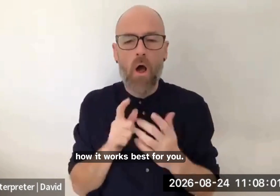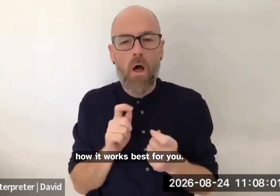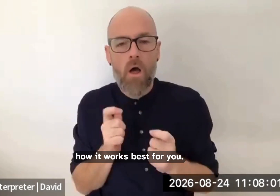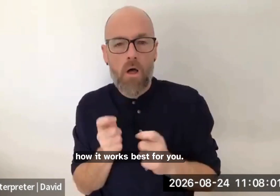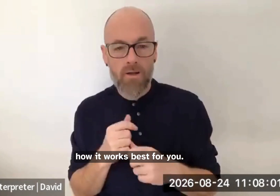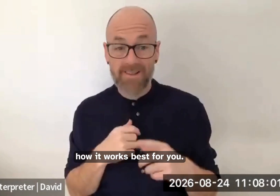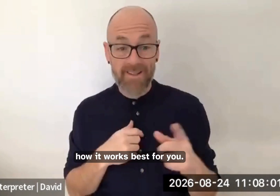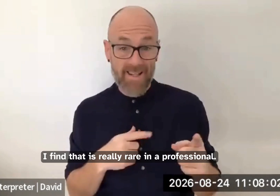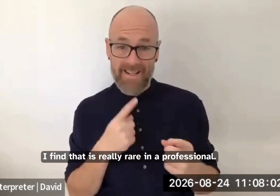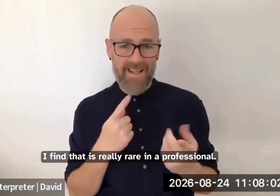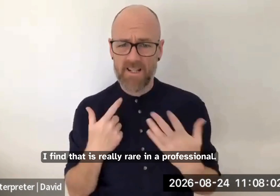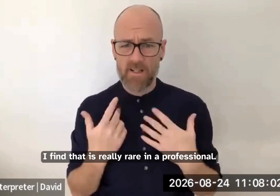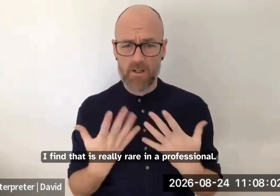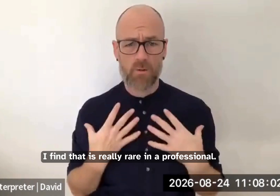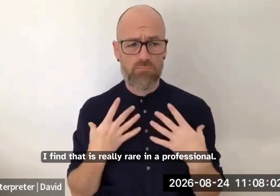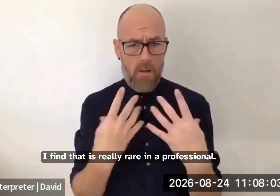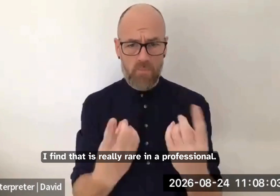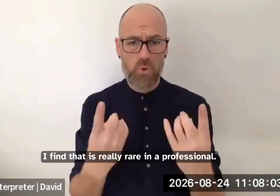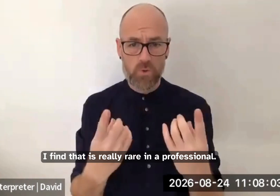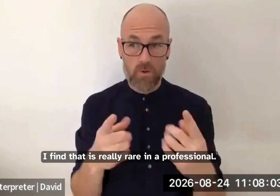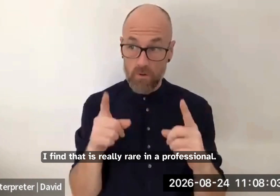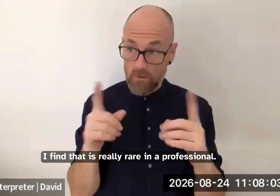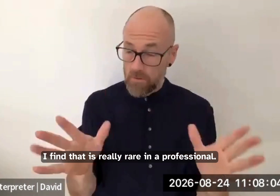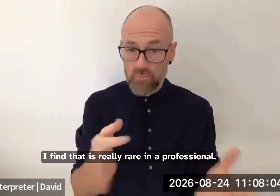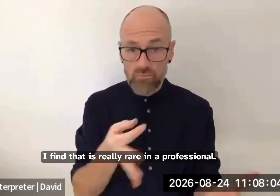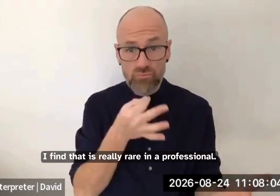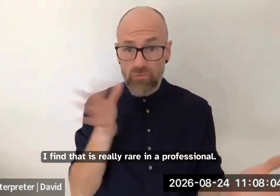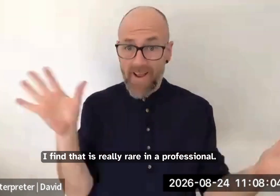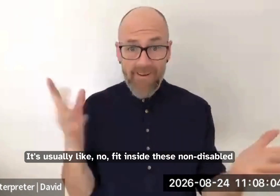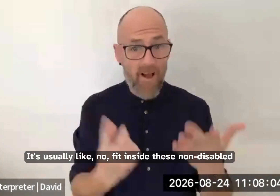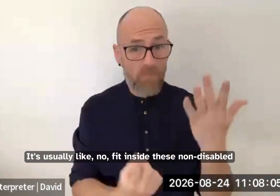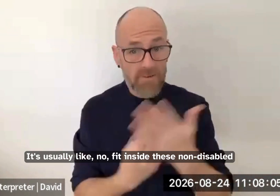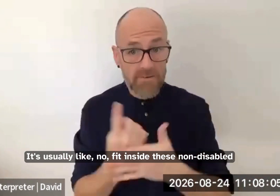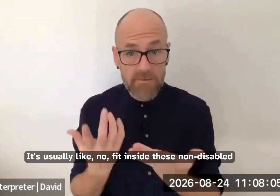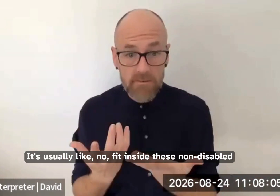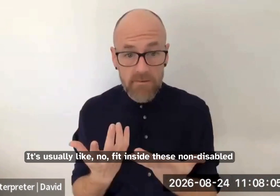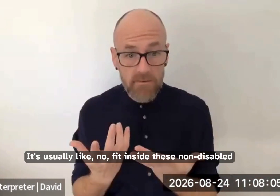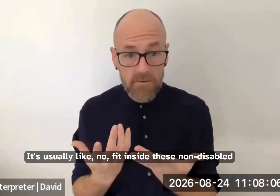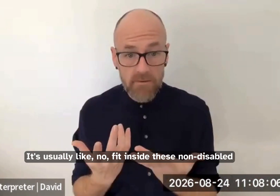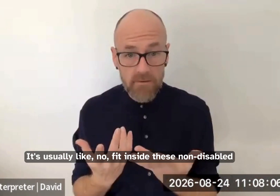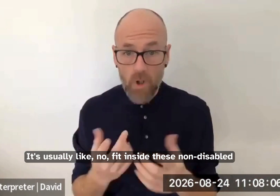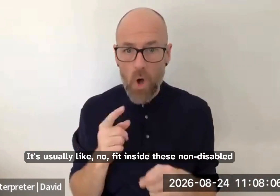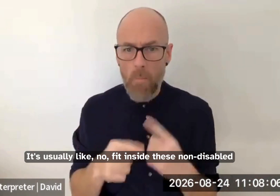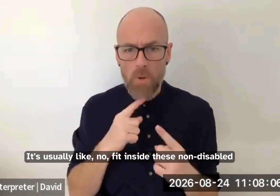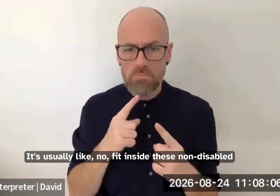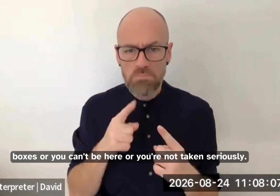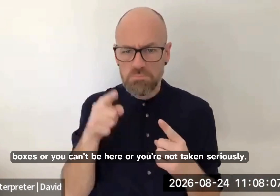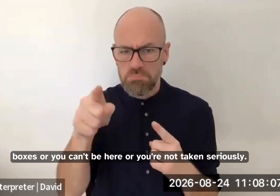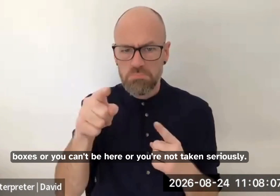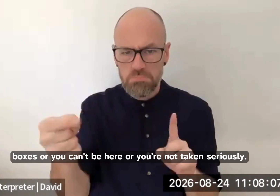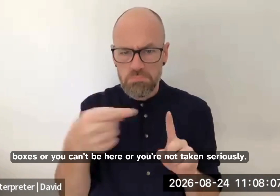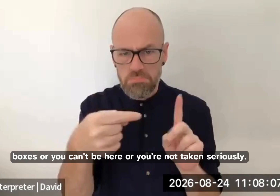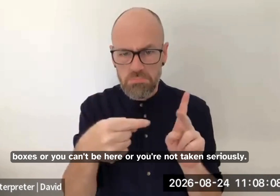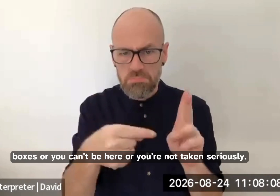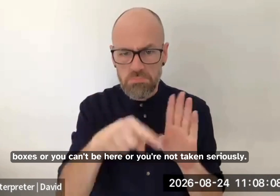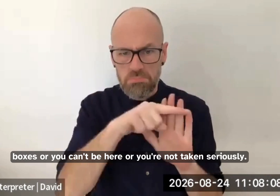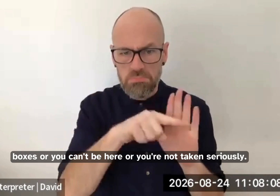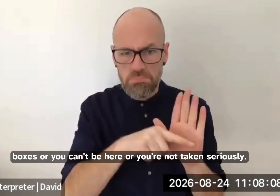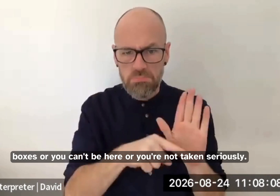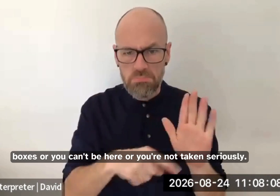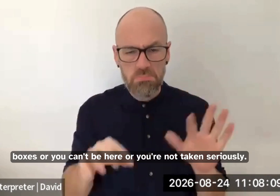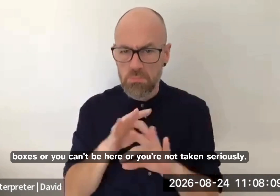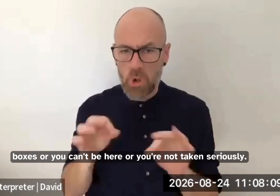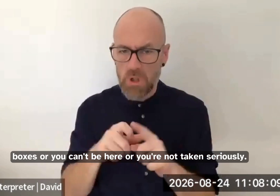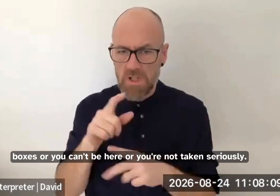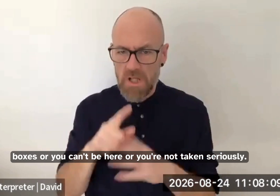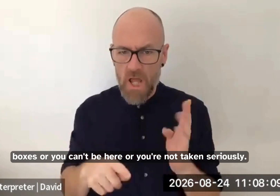anticipate how it works best for you. I find that is really rare in a professional. It's usually like, no, fit inside these non-disabled boxes, or you can't be